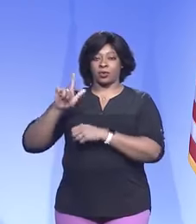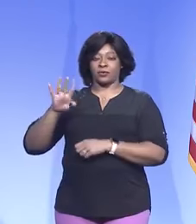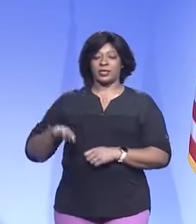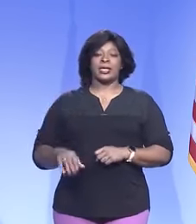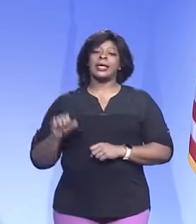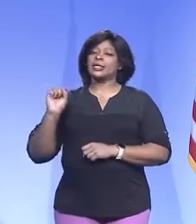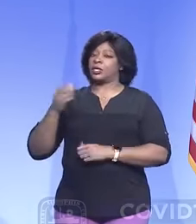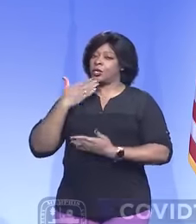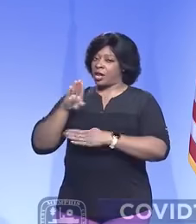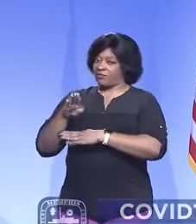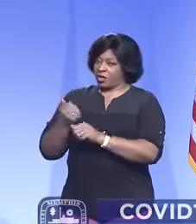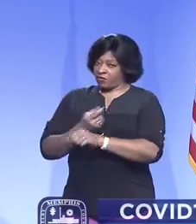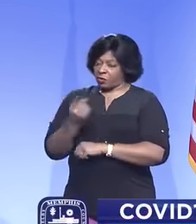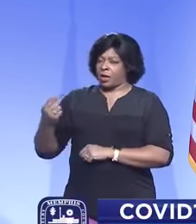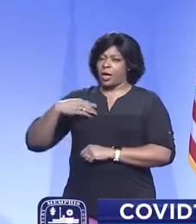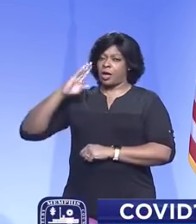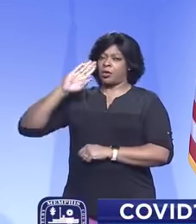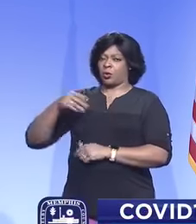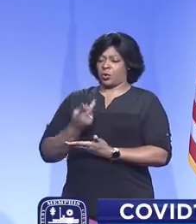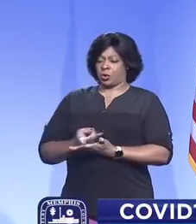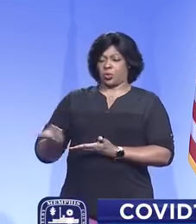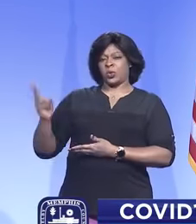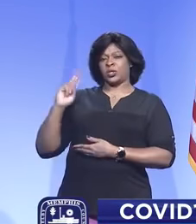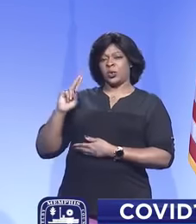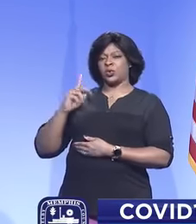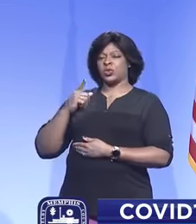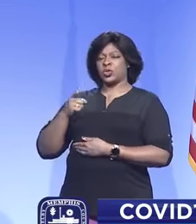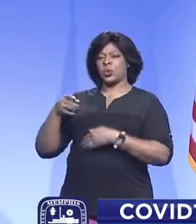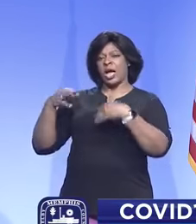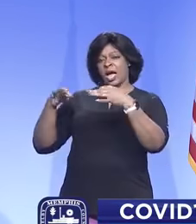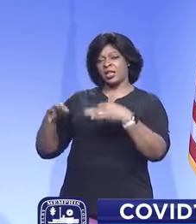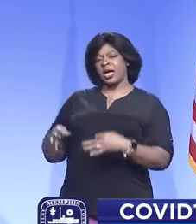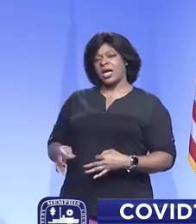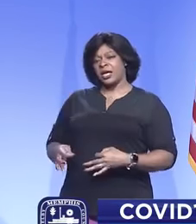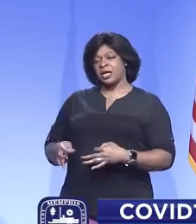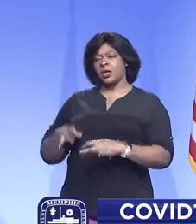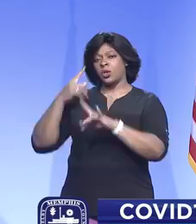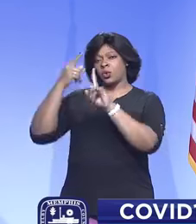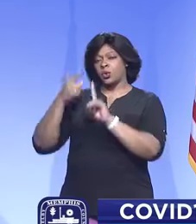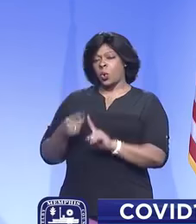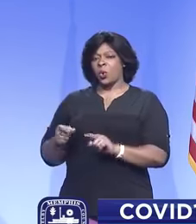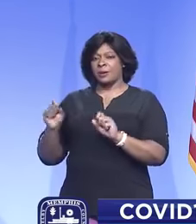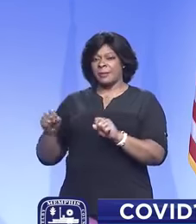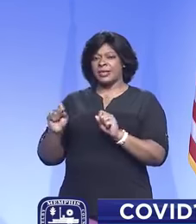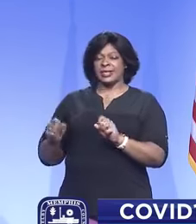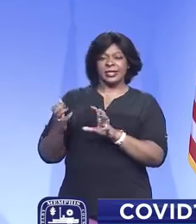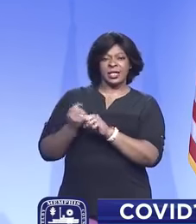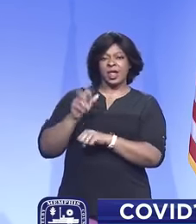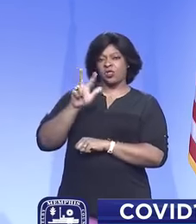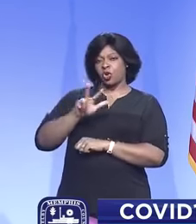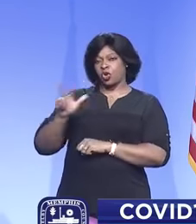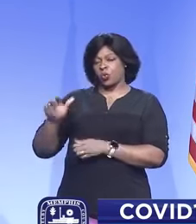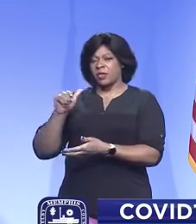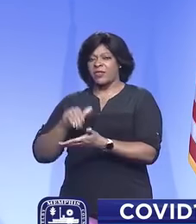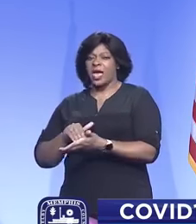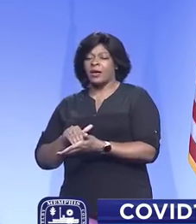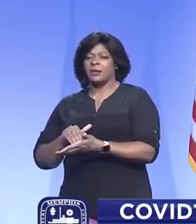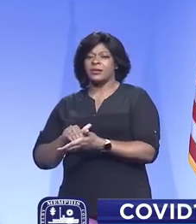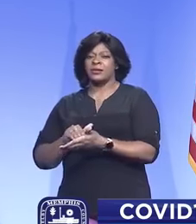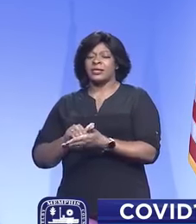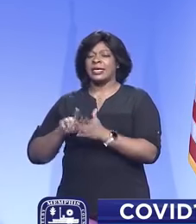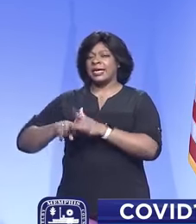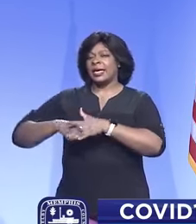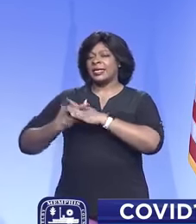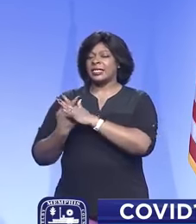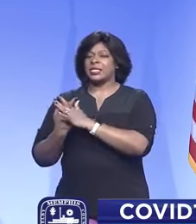Yes, good afternoon, everyone. I know a couple weeks ago you all outlined the goal of potentially getting 33,000